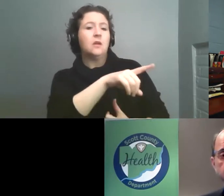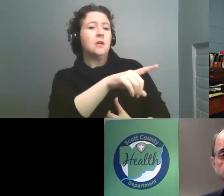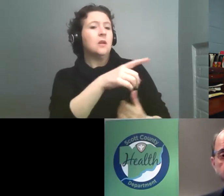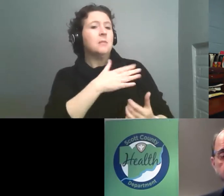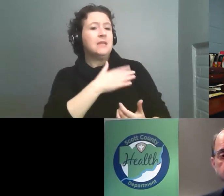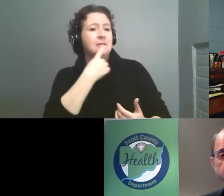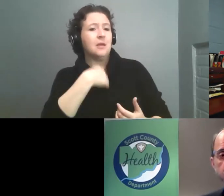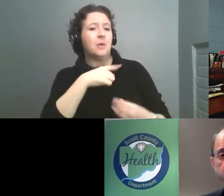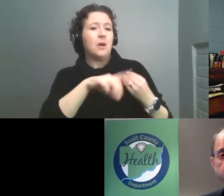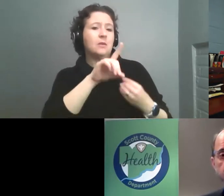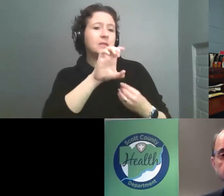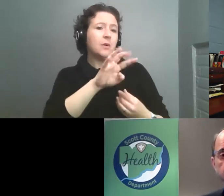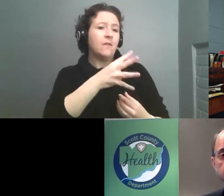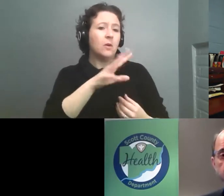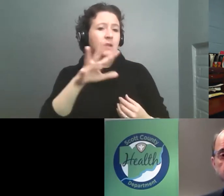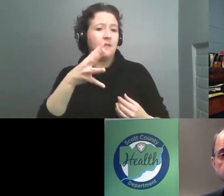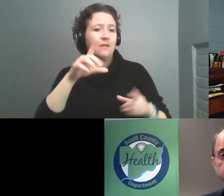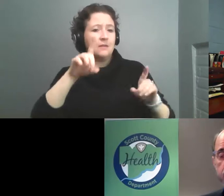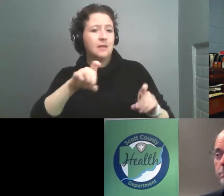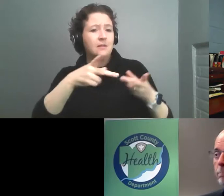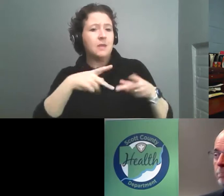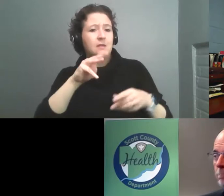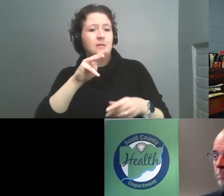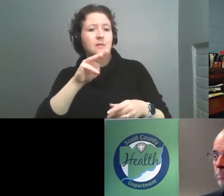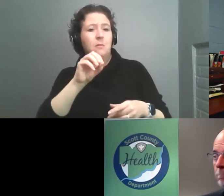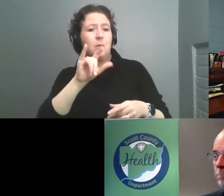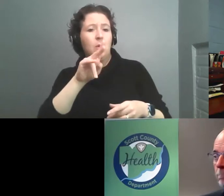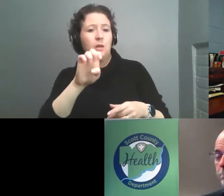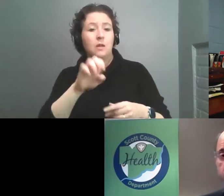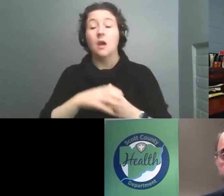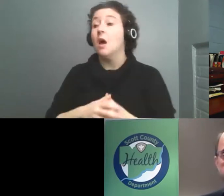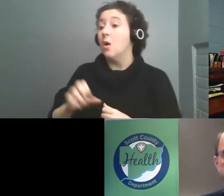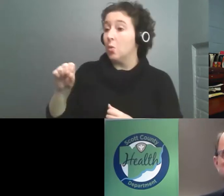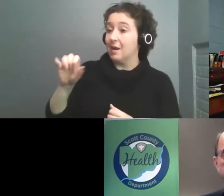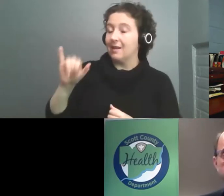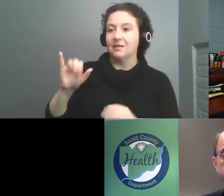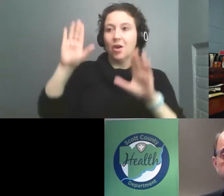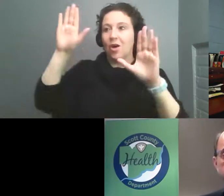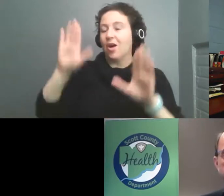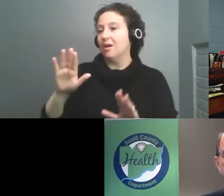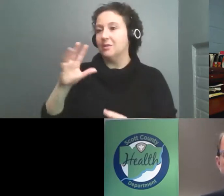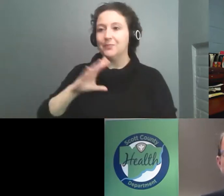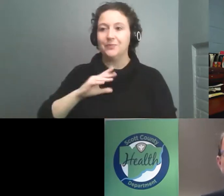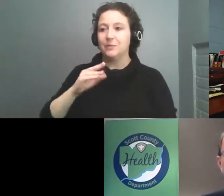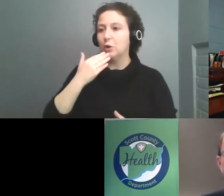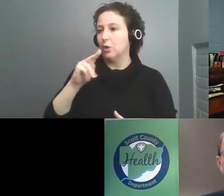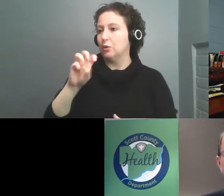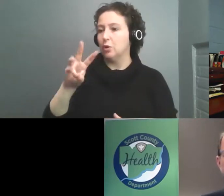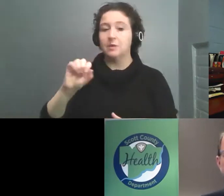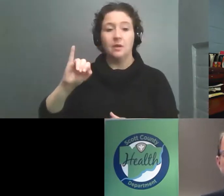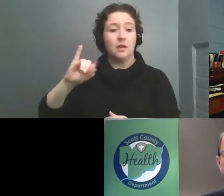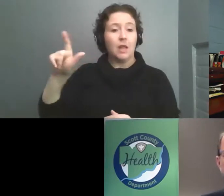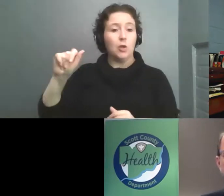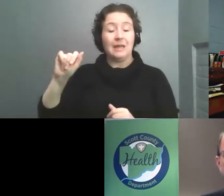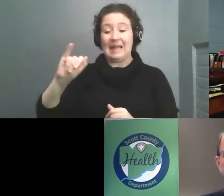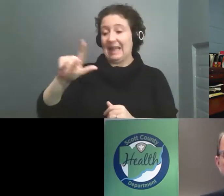December 4th and 5th testing site in Moline. Yeah, so this is really great news. It is the Illinois Department of Public